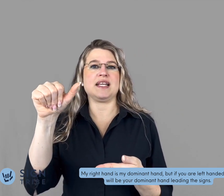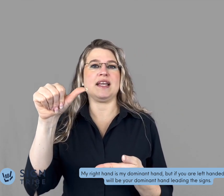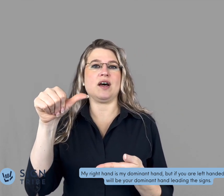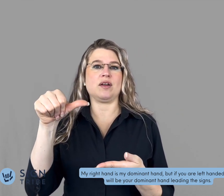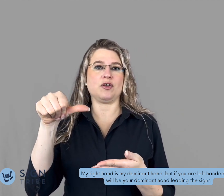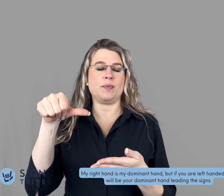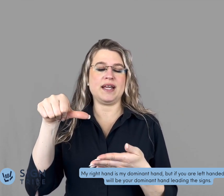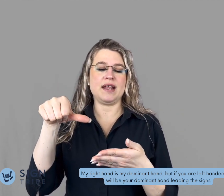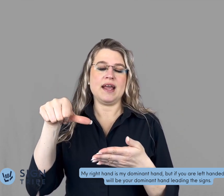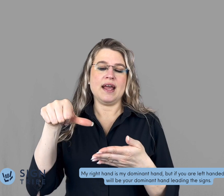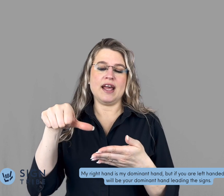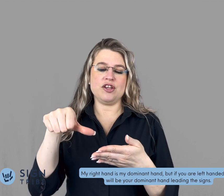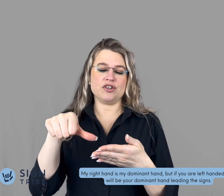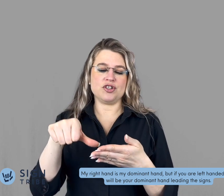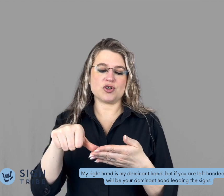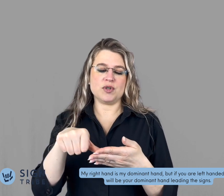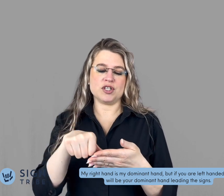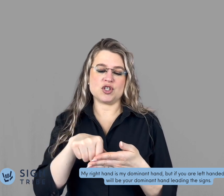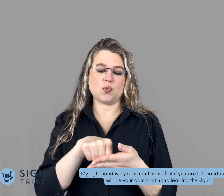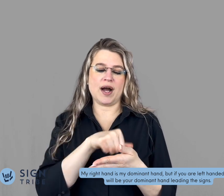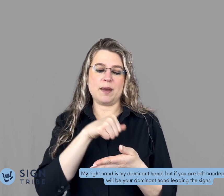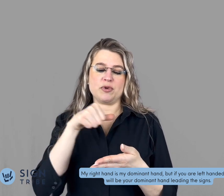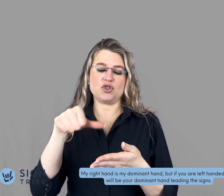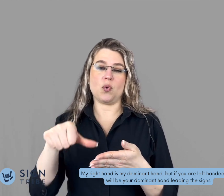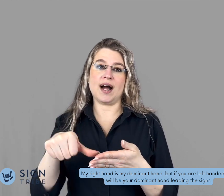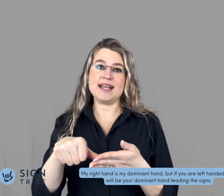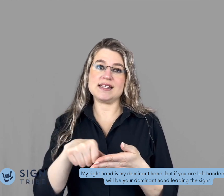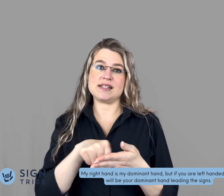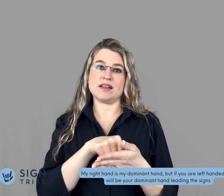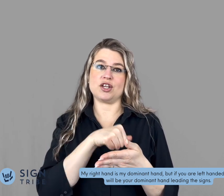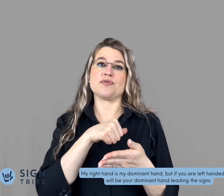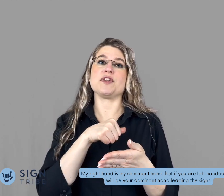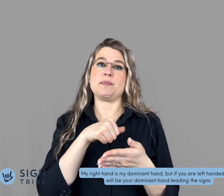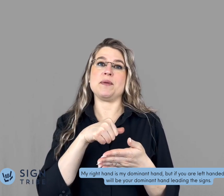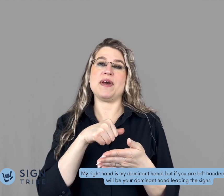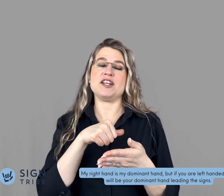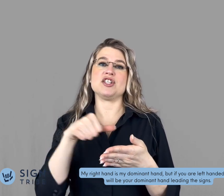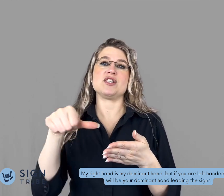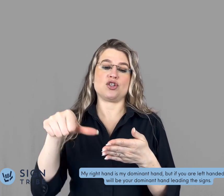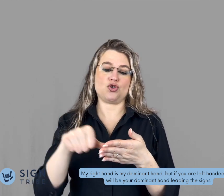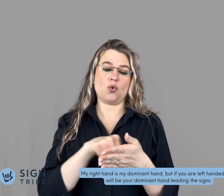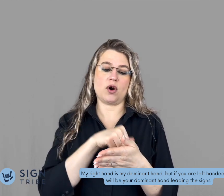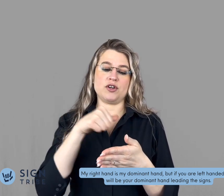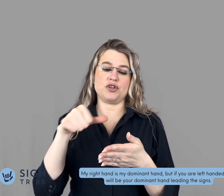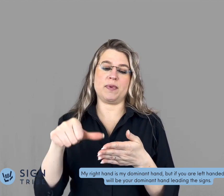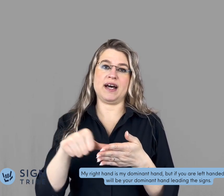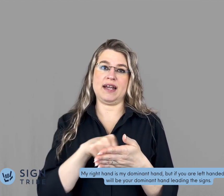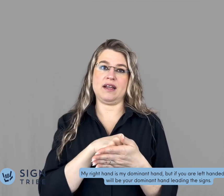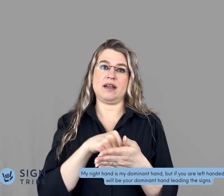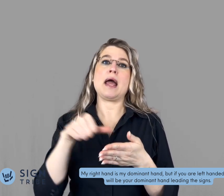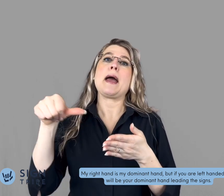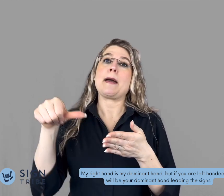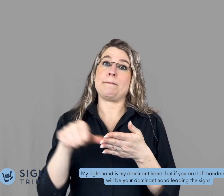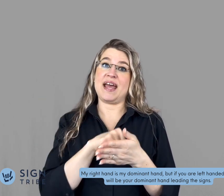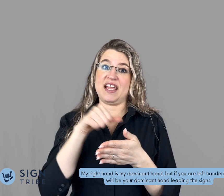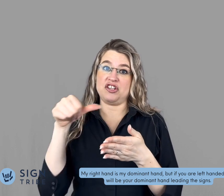out a little bit. And you're just going to swipe twice, like you're flipping pages, towards your body. Page.